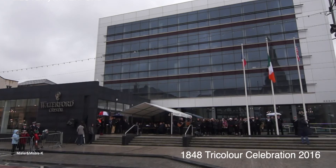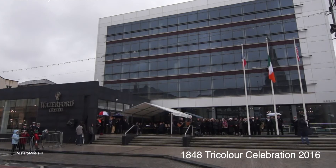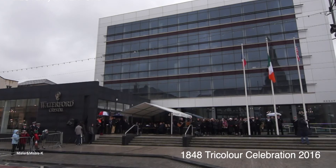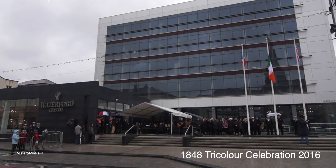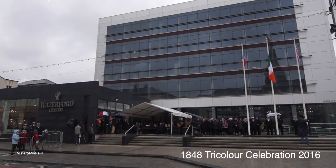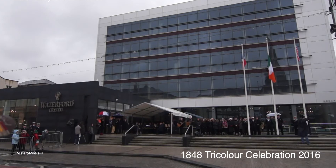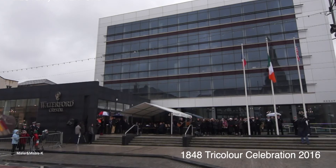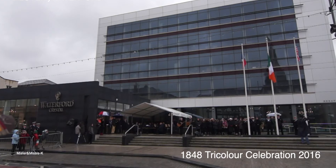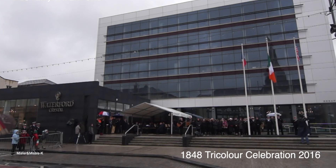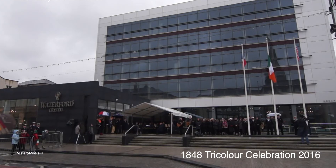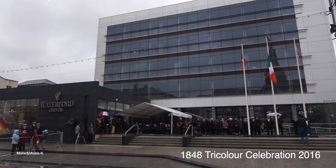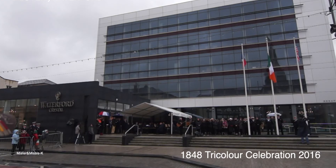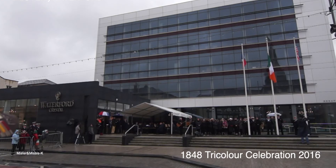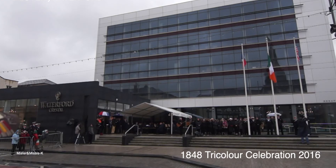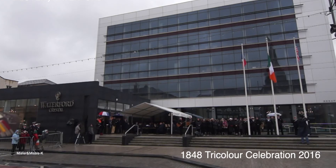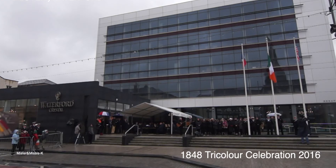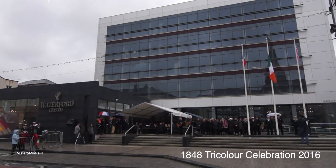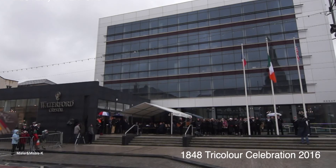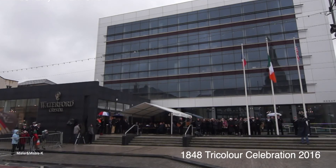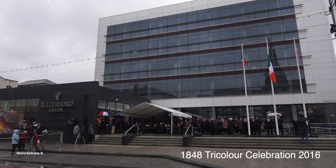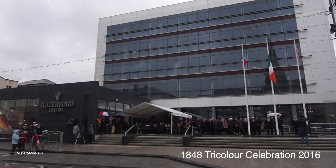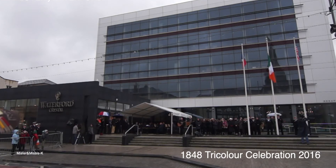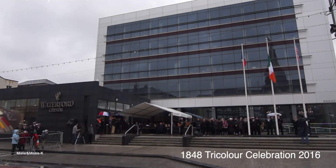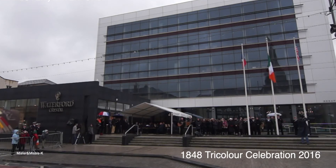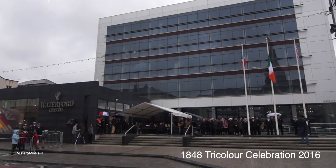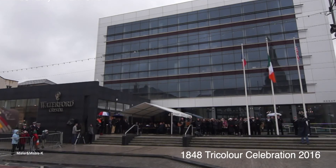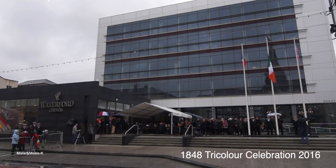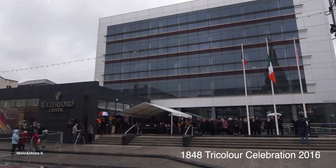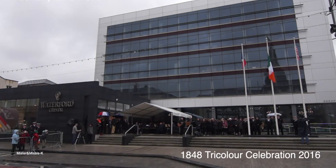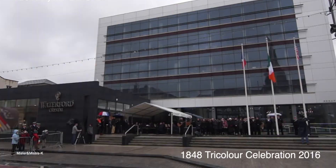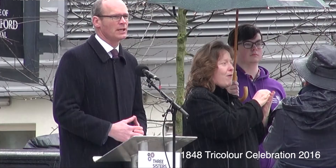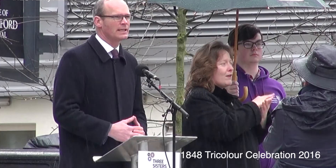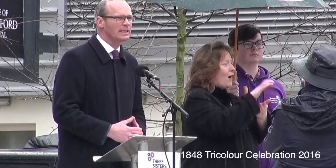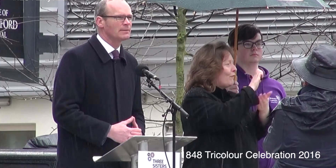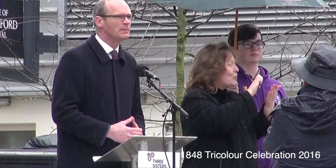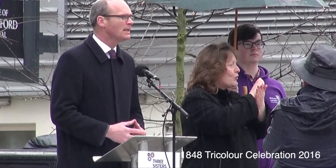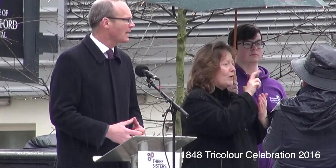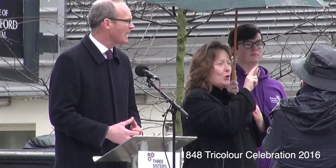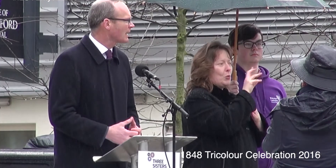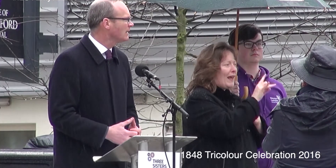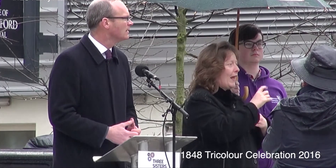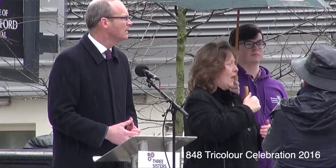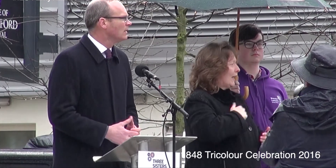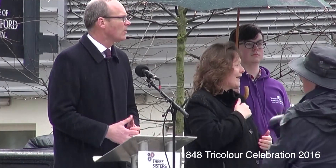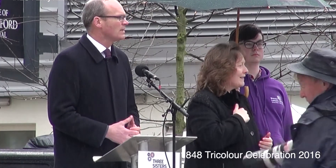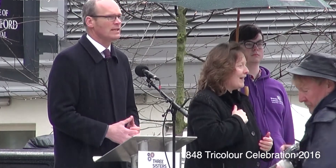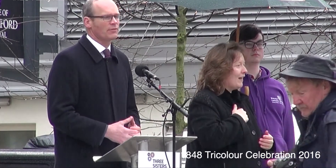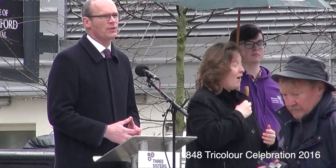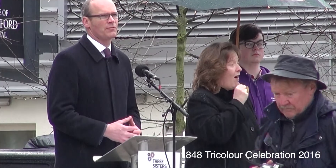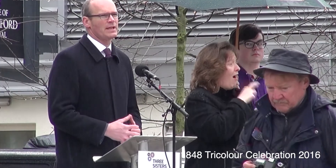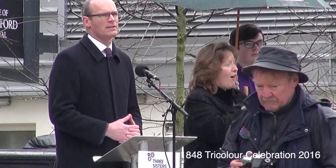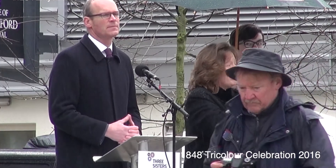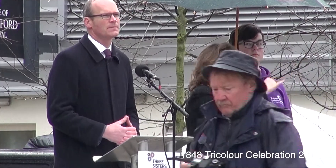you're in Australia, whether you're in Boston, whether you're in any part of Europe, the United Kingdom, Canada, or